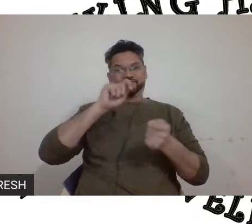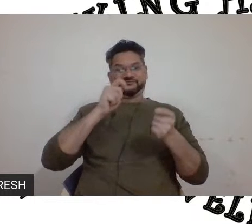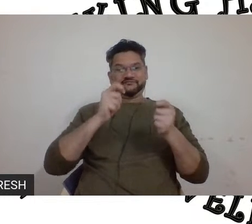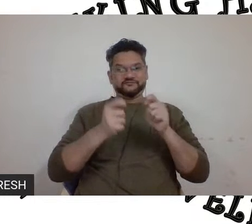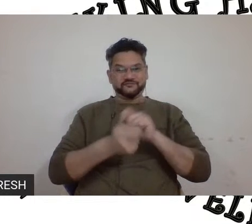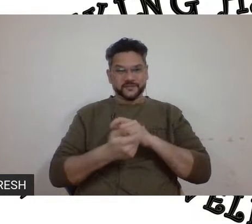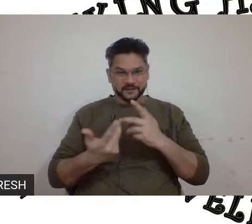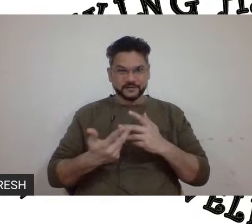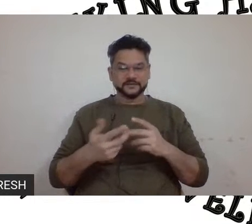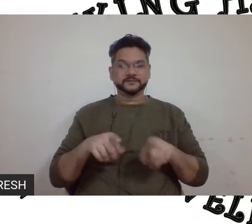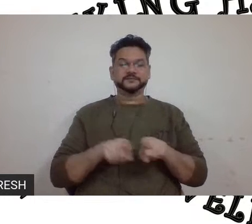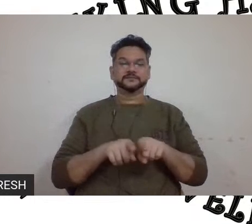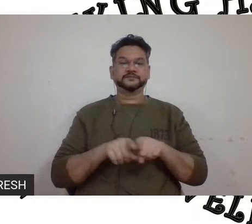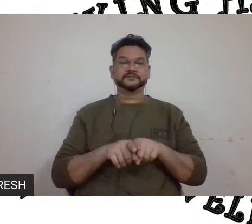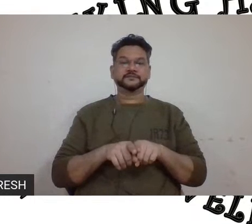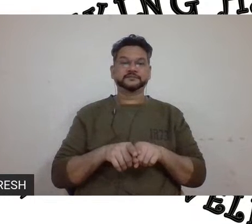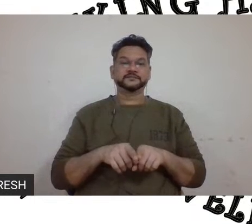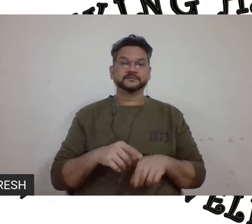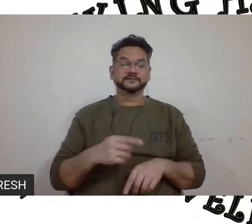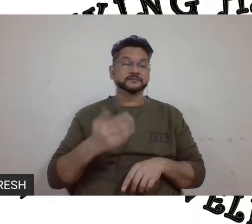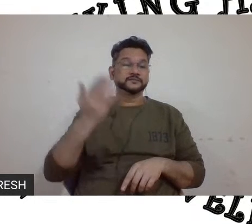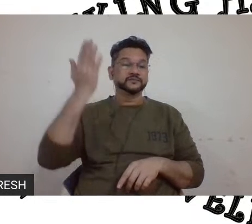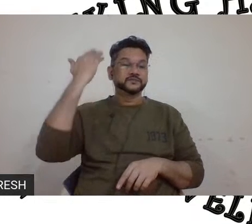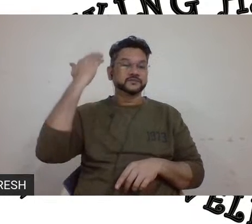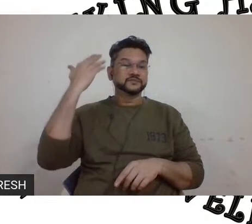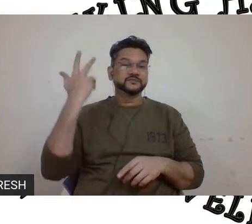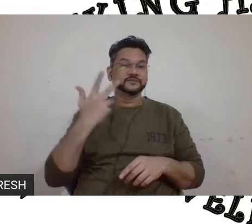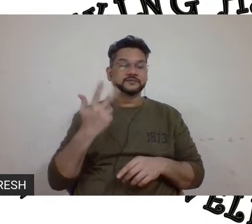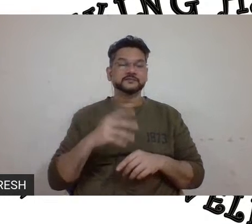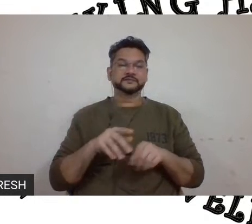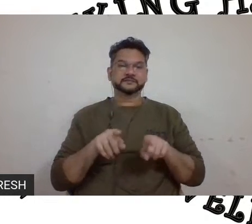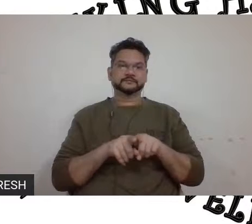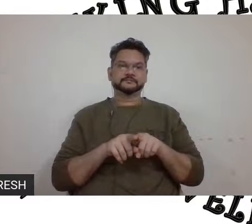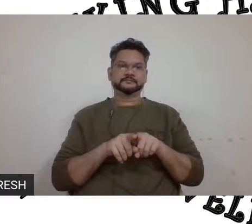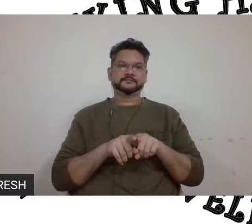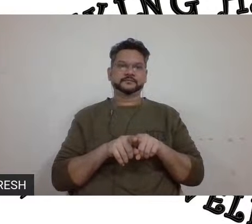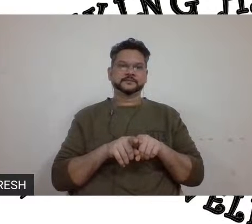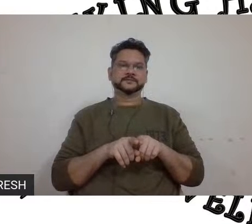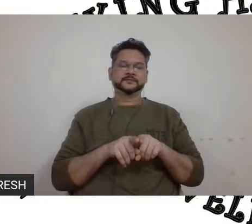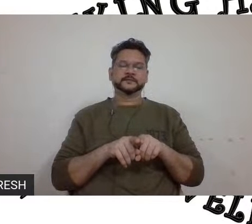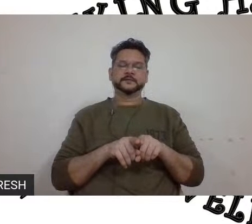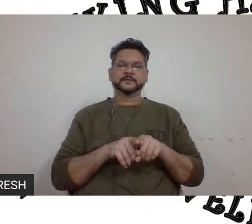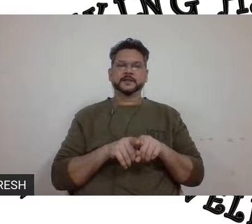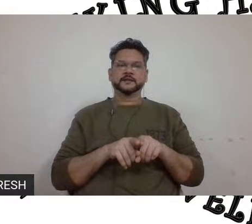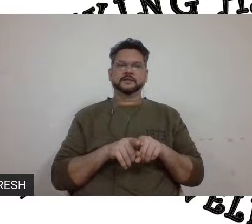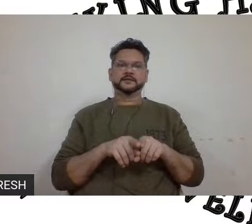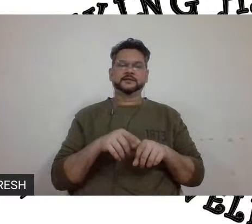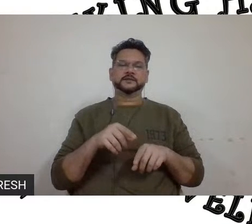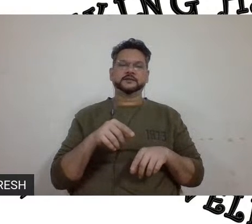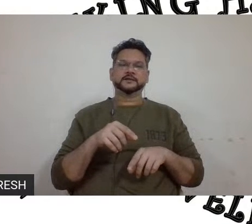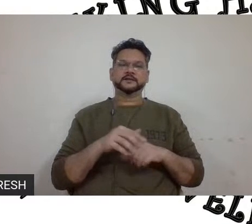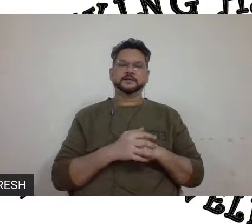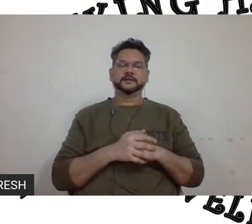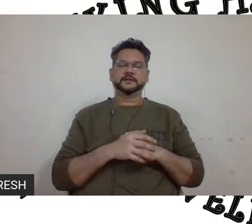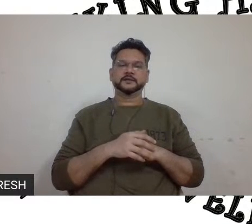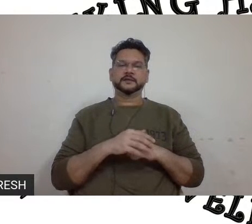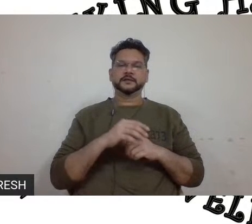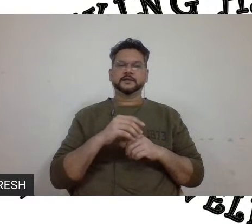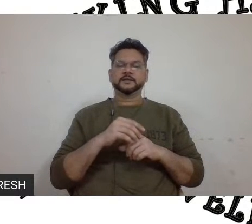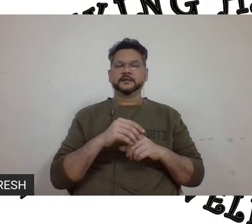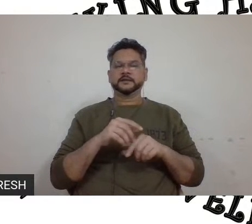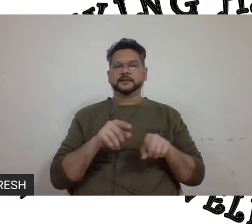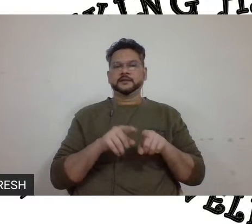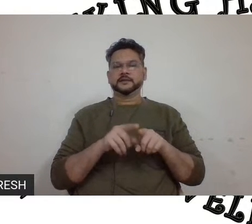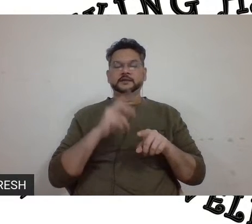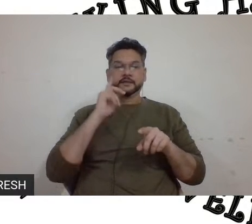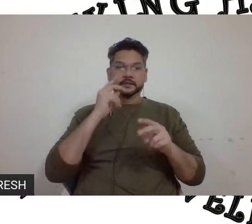in the population, which is previously marginalized, has changed. Now they see some important belief and value